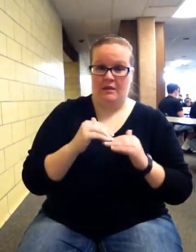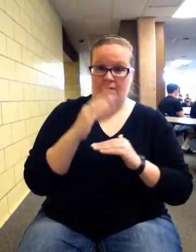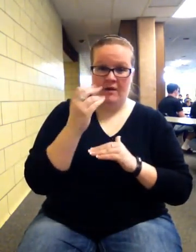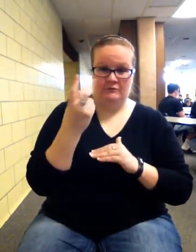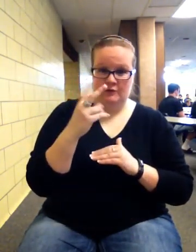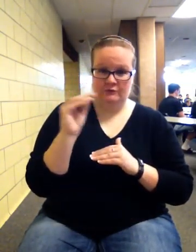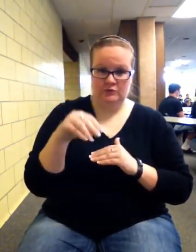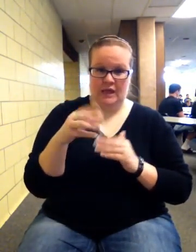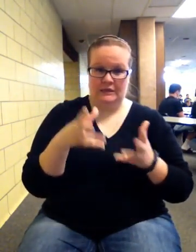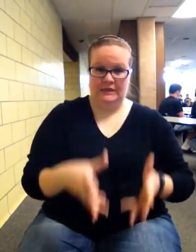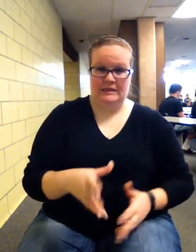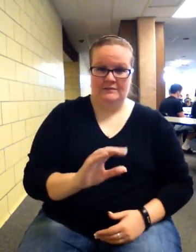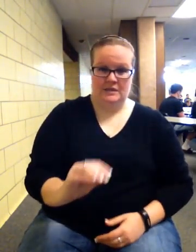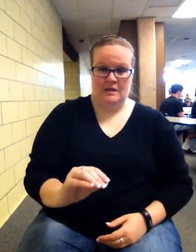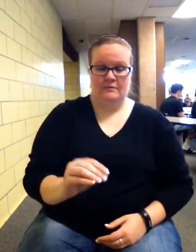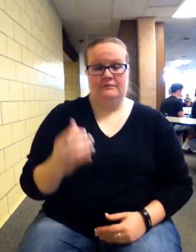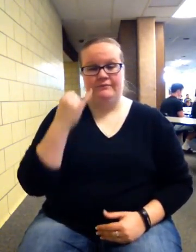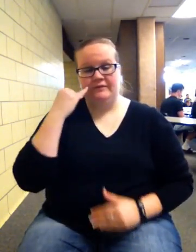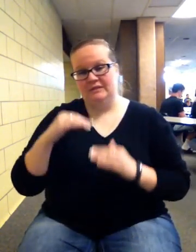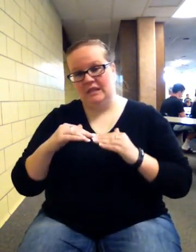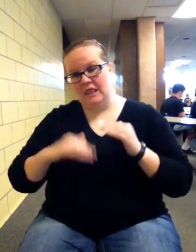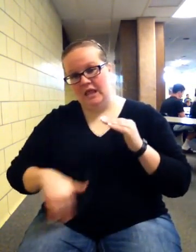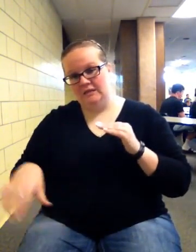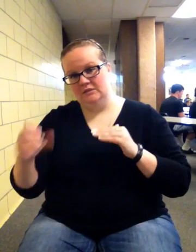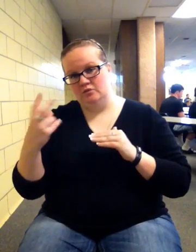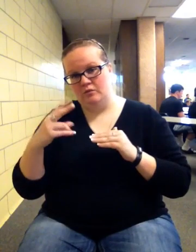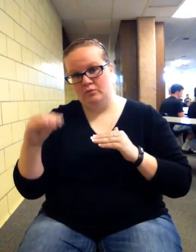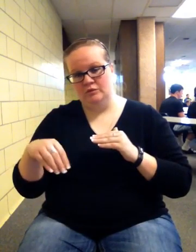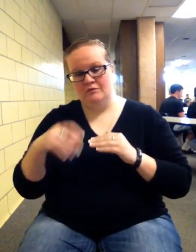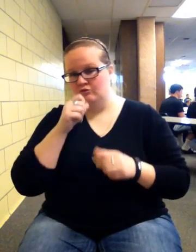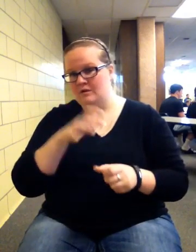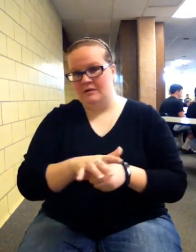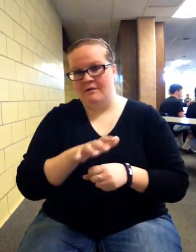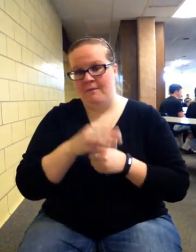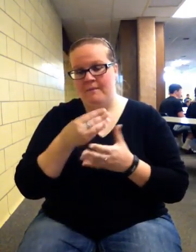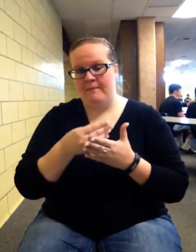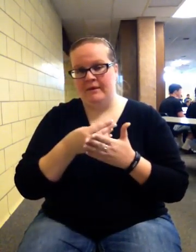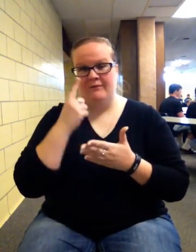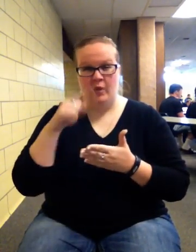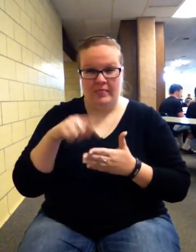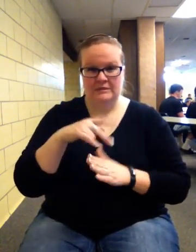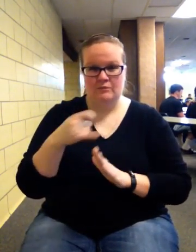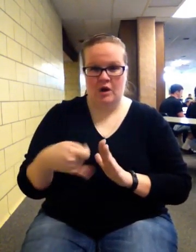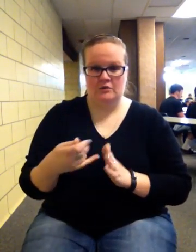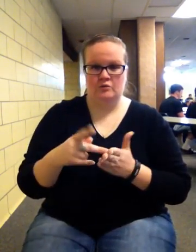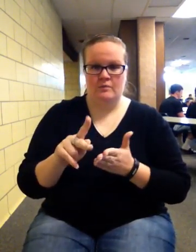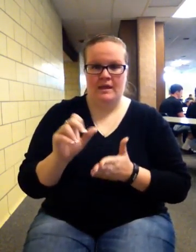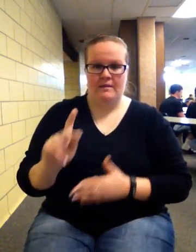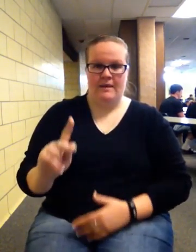If it was less than 12%, then you're not making enough money off of this project to pay back your debt and equity holders.